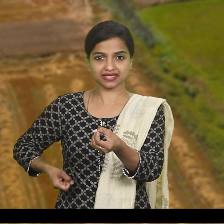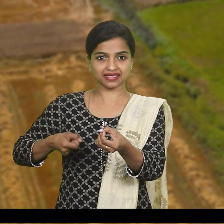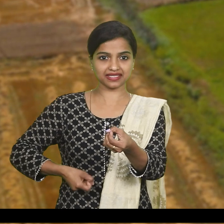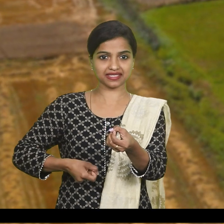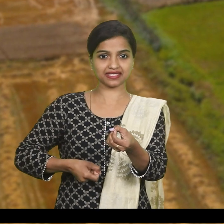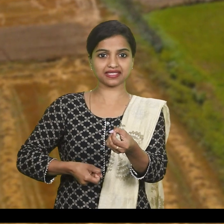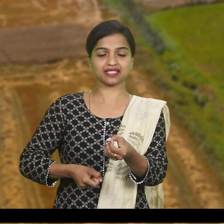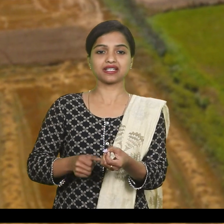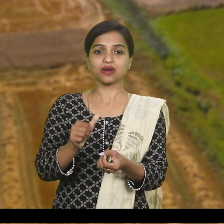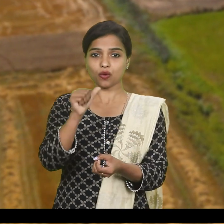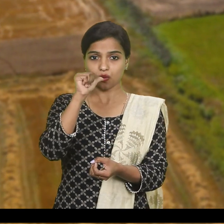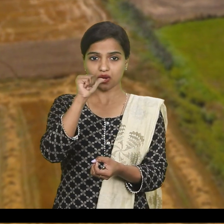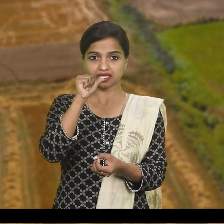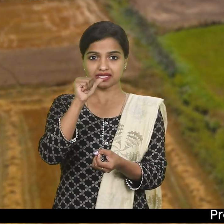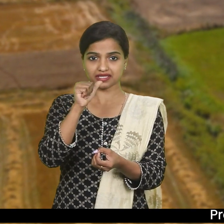irrigation,